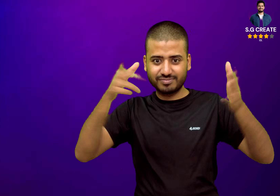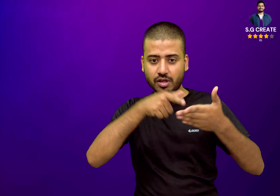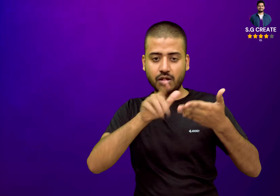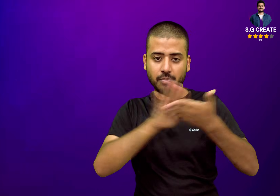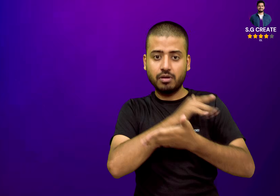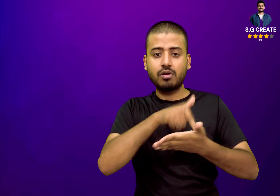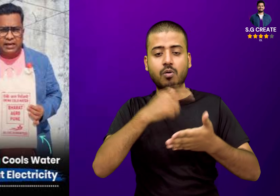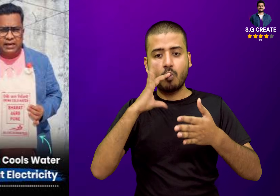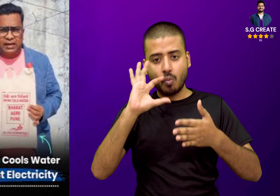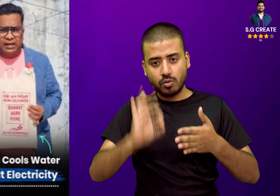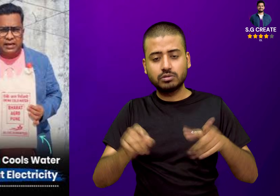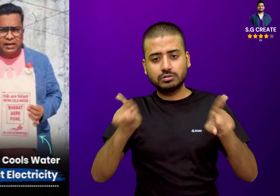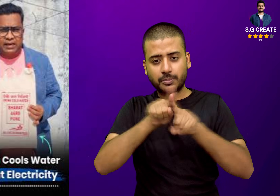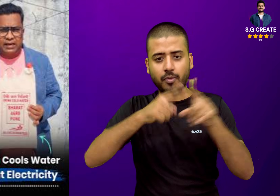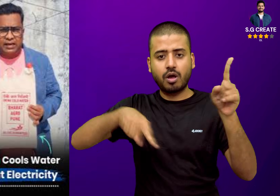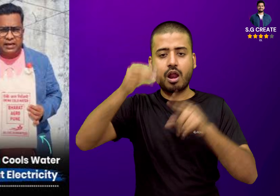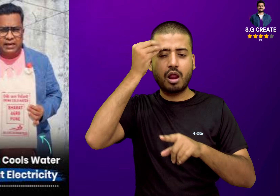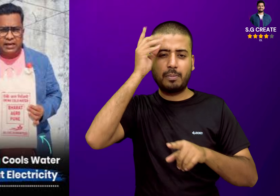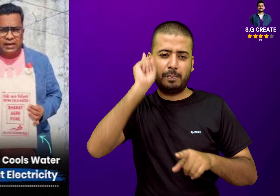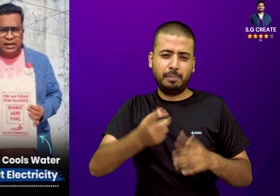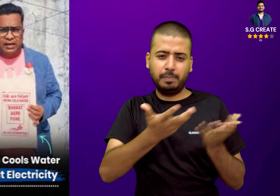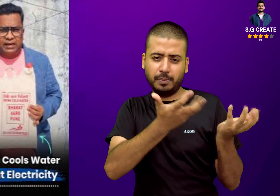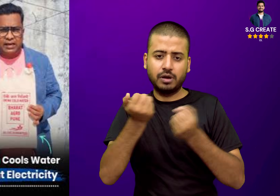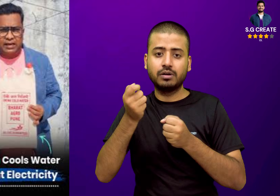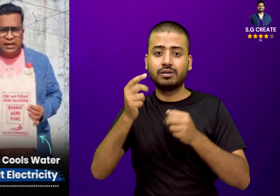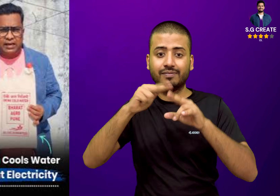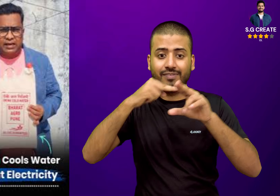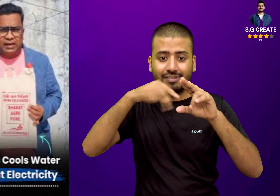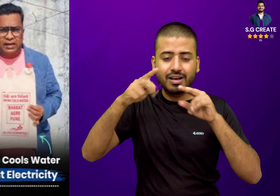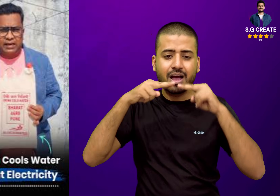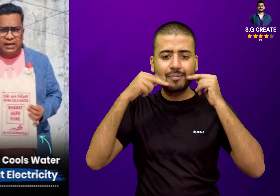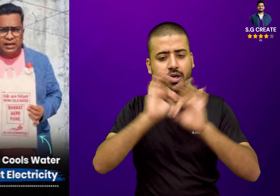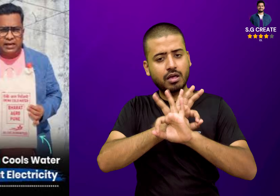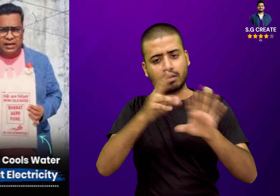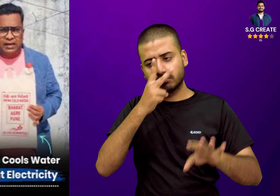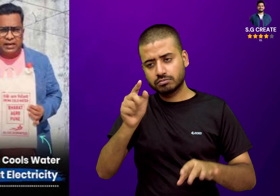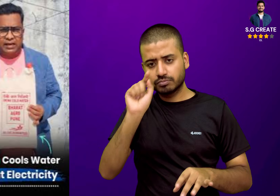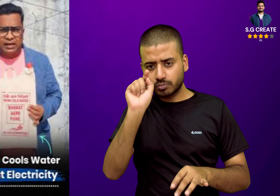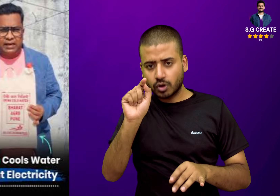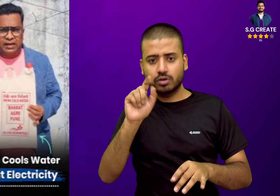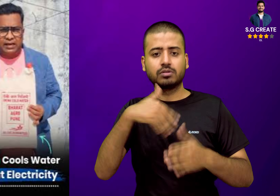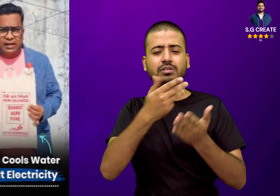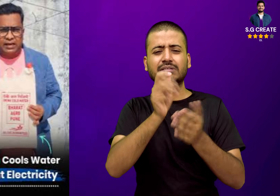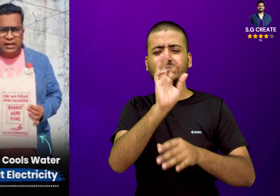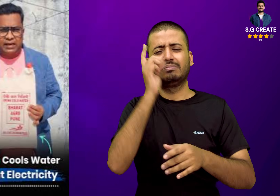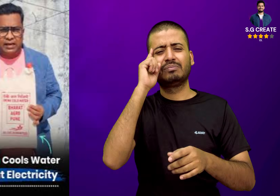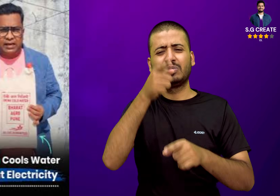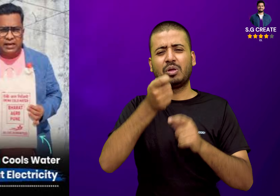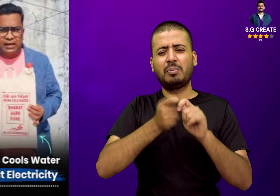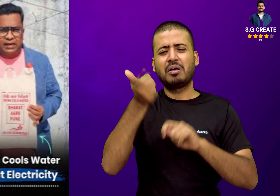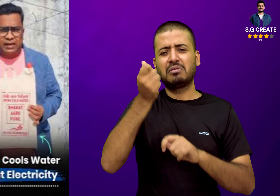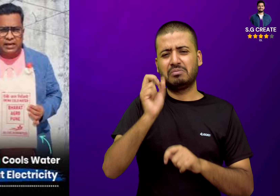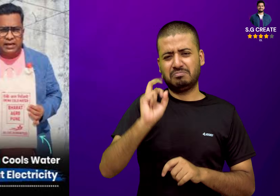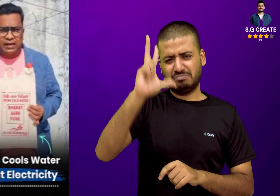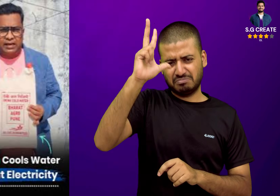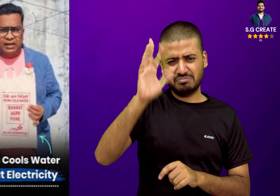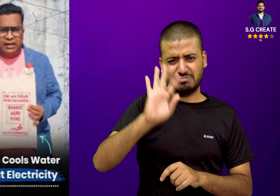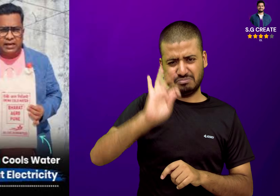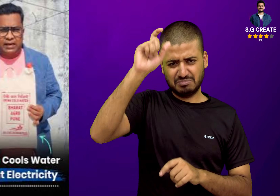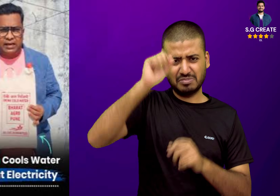Digambar Gaikwad's canvas cooling bag is a highly effective, eco-friendly solution that uses the timeless science of evaporative cooling to